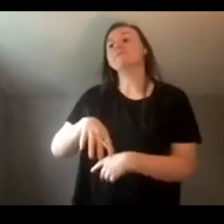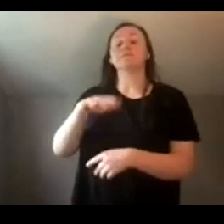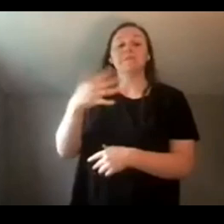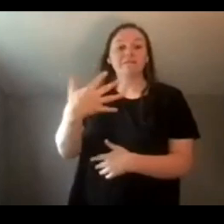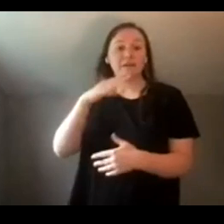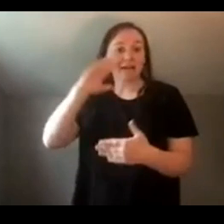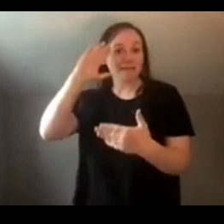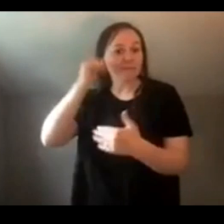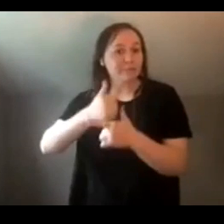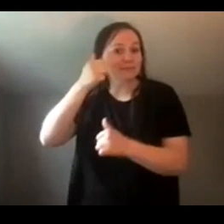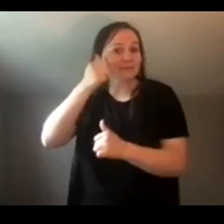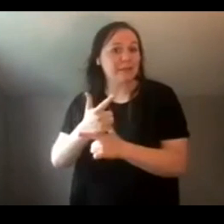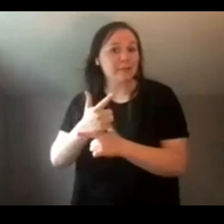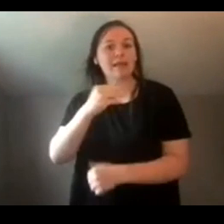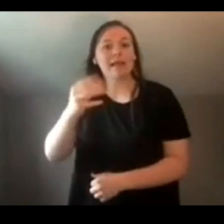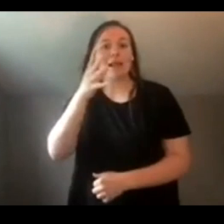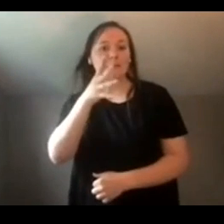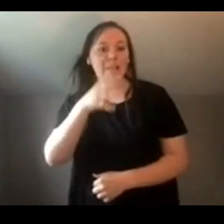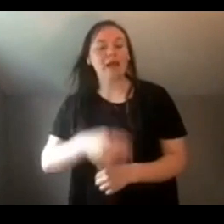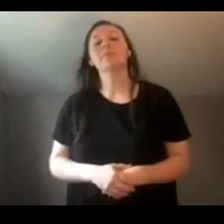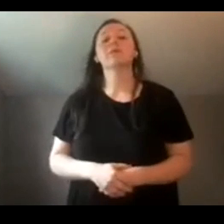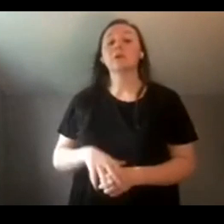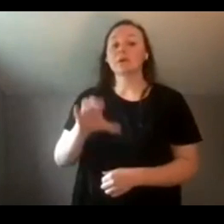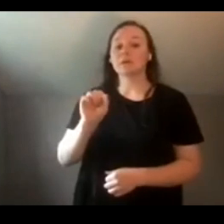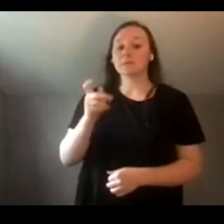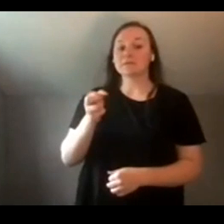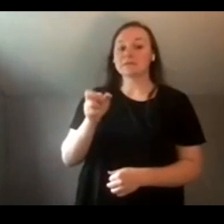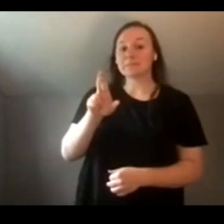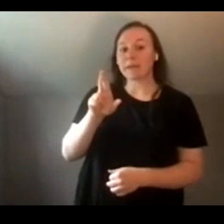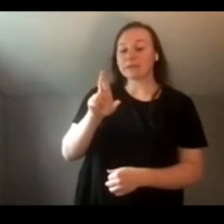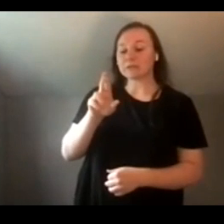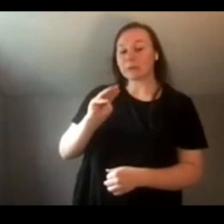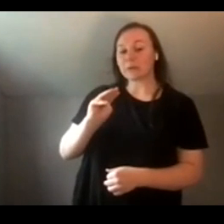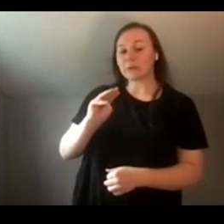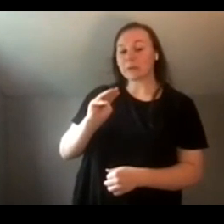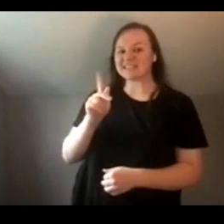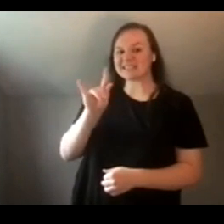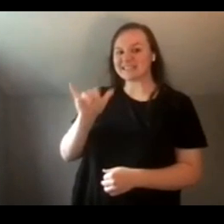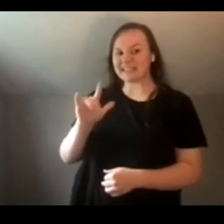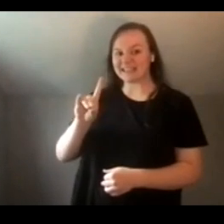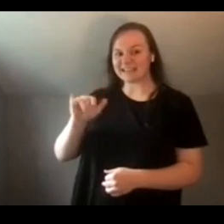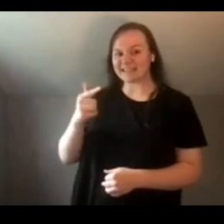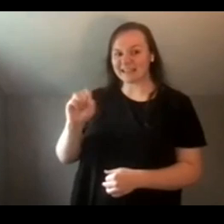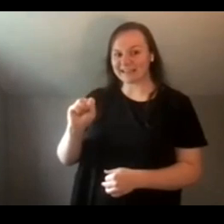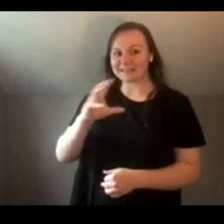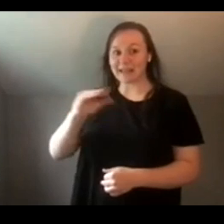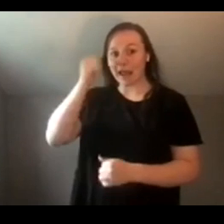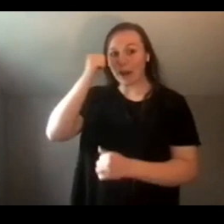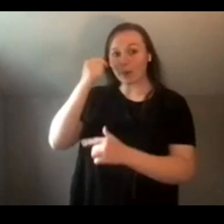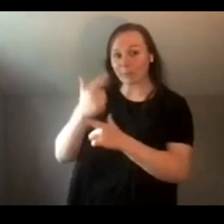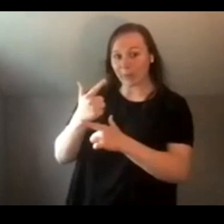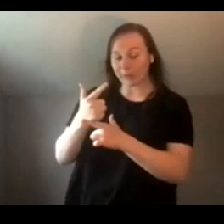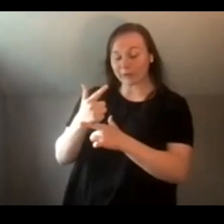were owned by the Spencer, Miss Kitty Diggs, and her brother, F.W. Diggs. Mary Bell